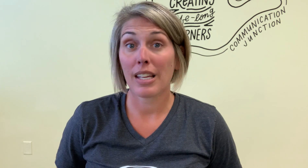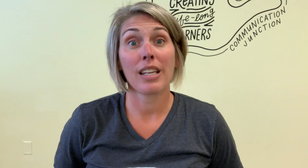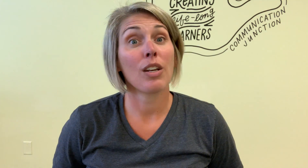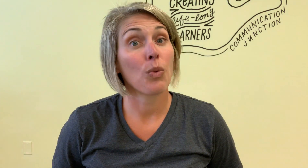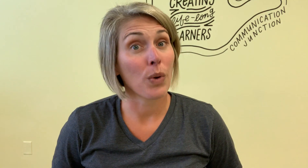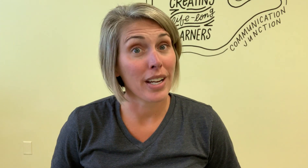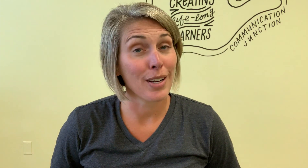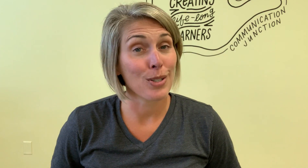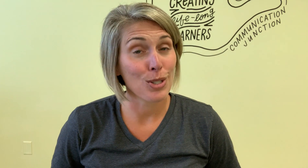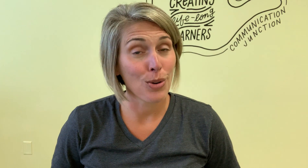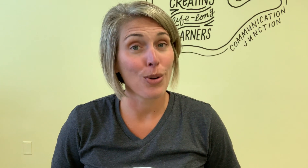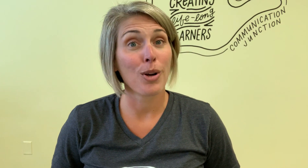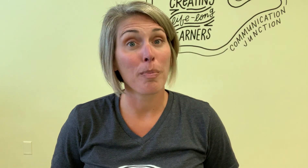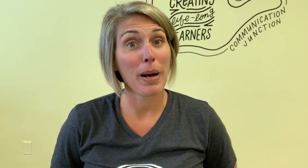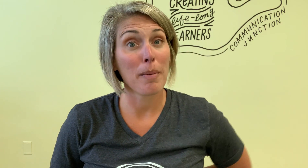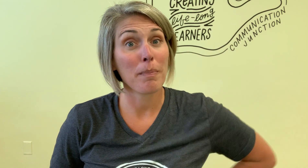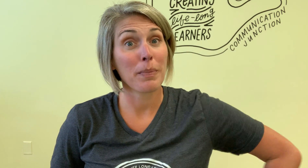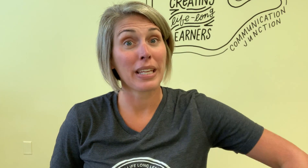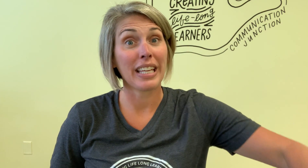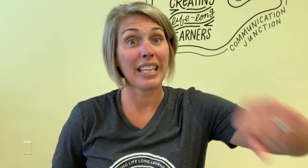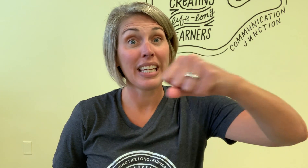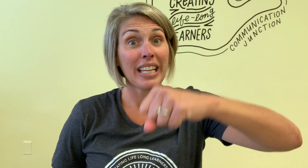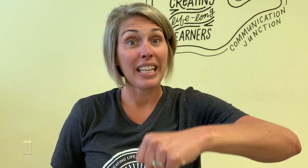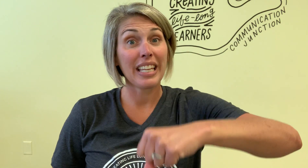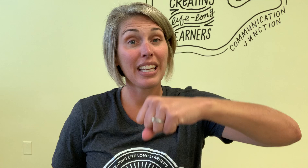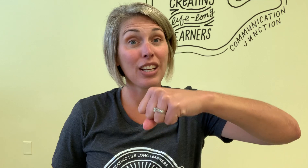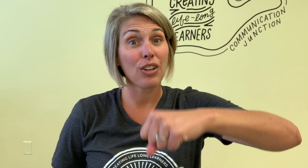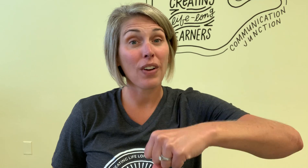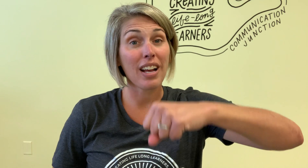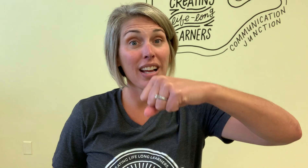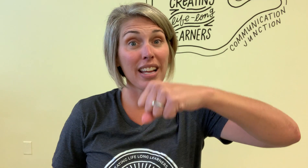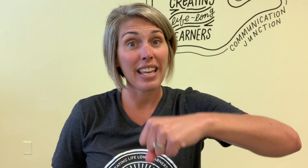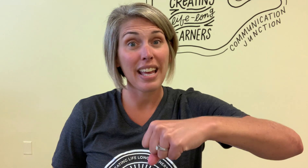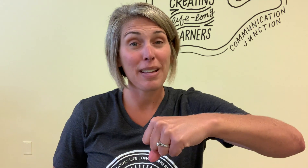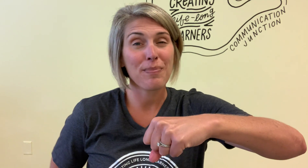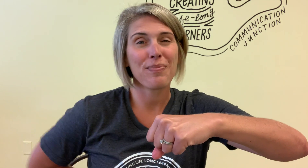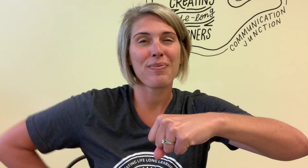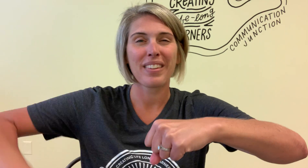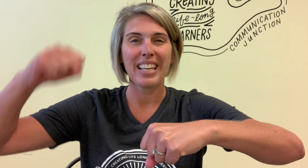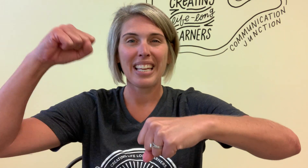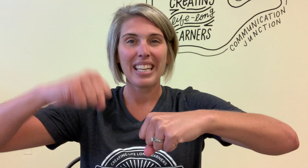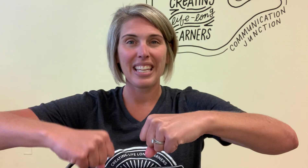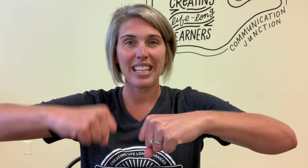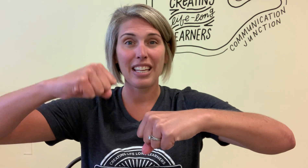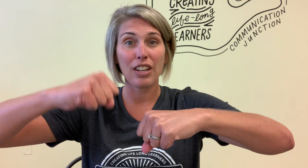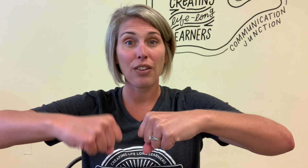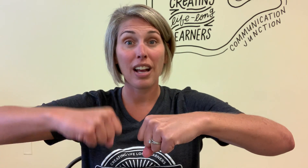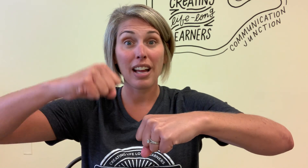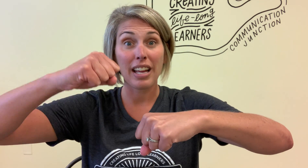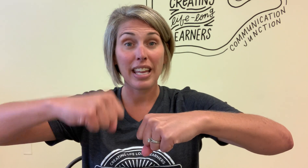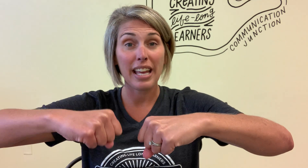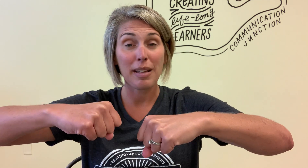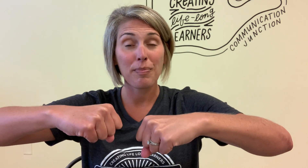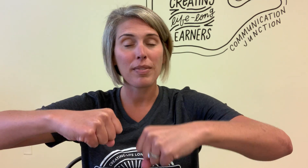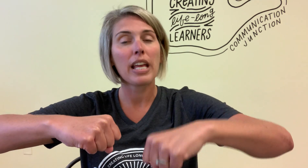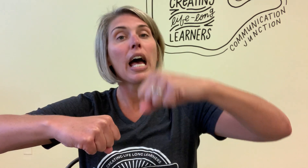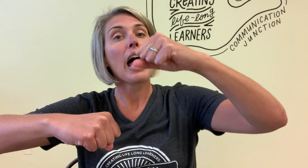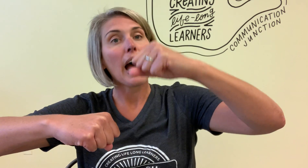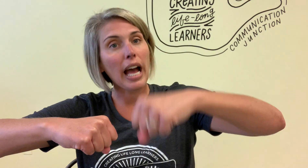pumpkin? Where's your pumpkin? Here I am. Here I am. How